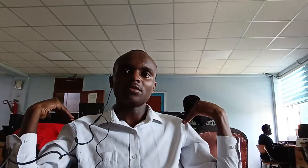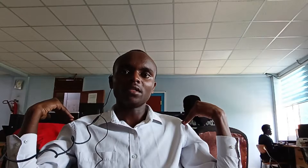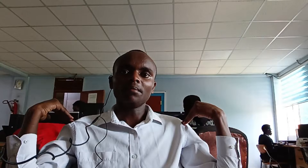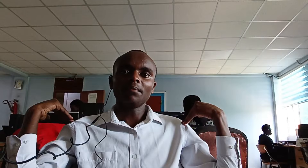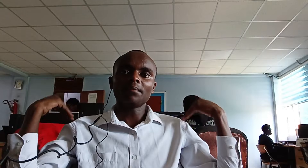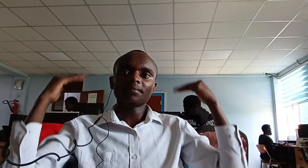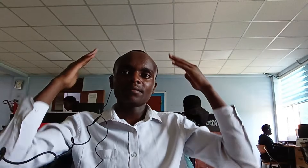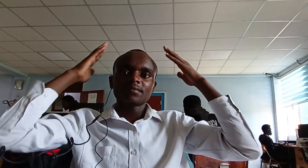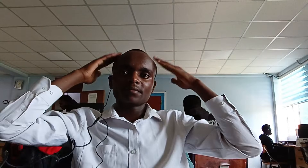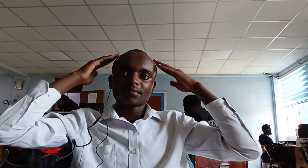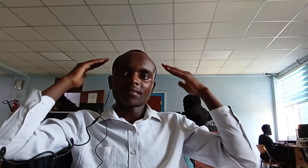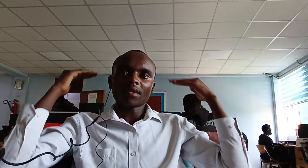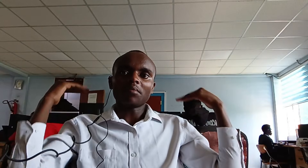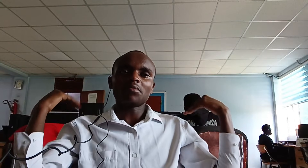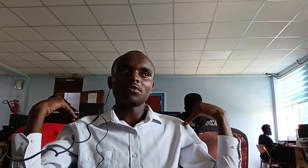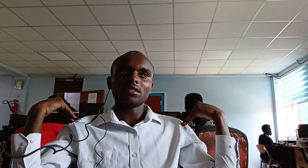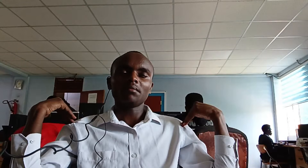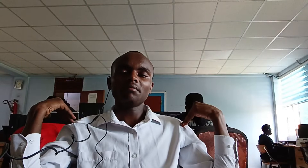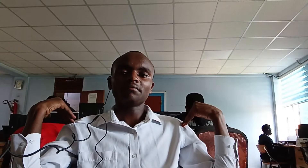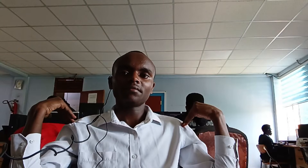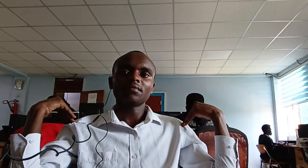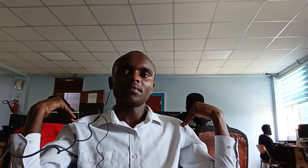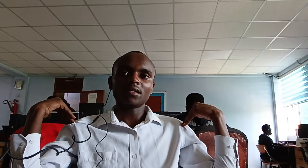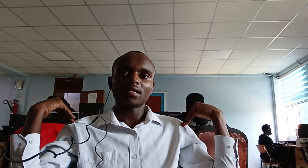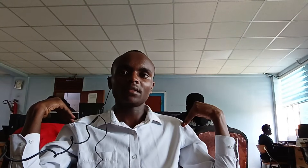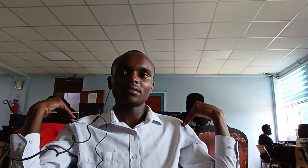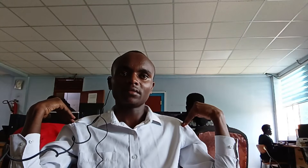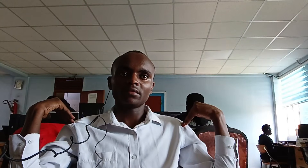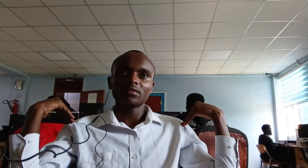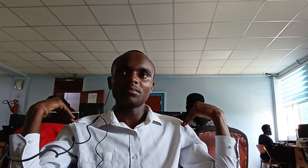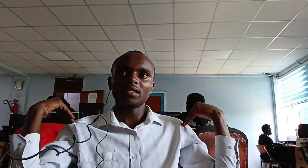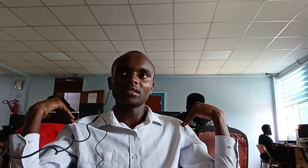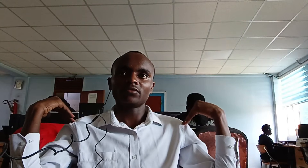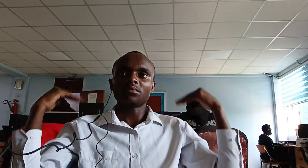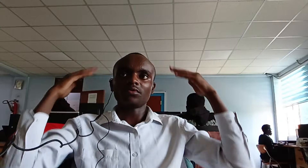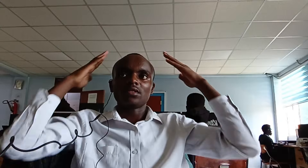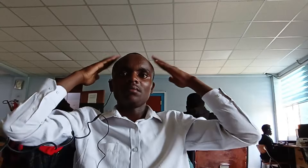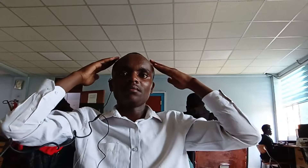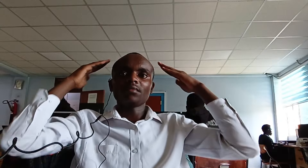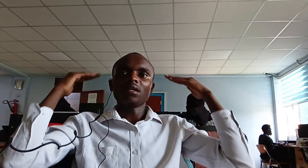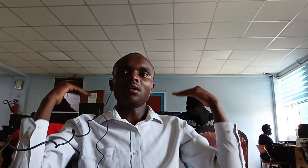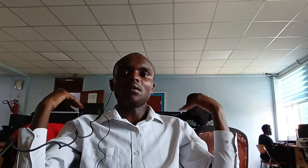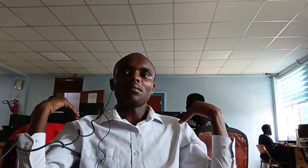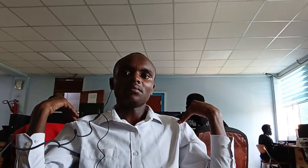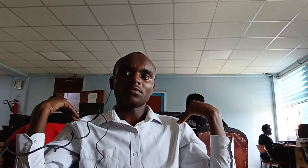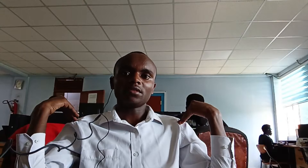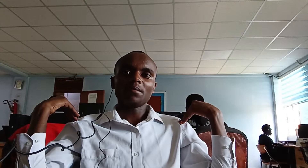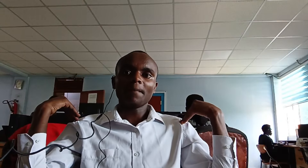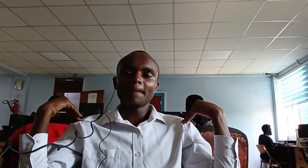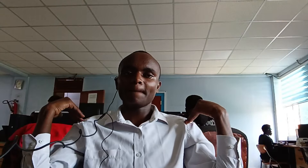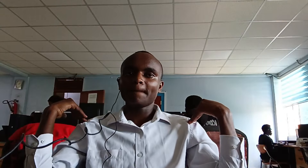Muslim, Muslim. Yeah, it will be the sign for Muslim, Muslim.